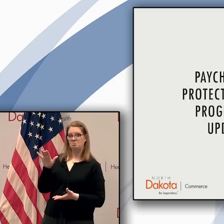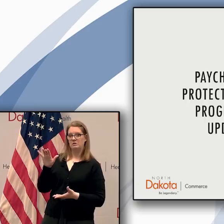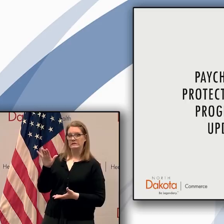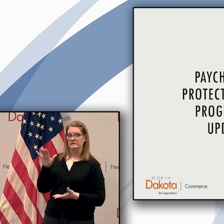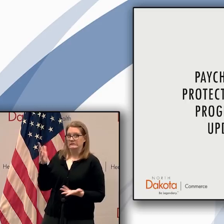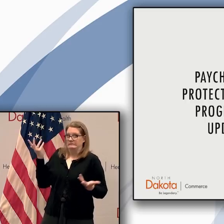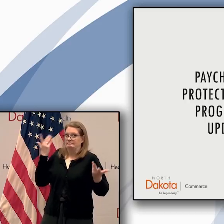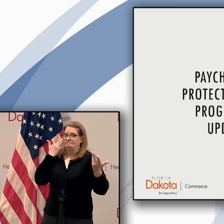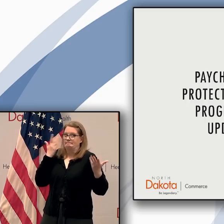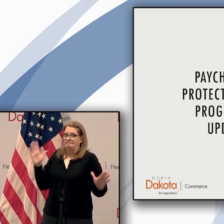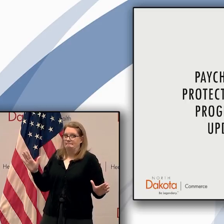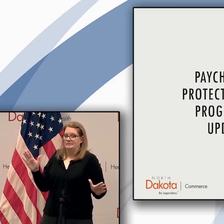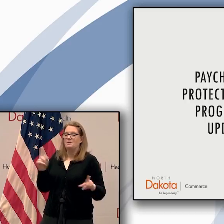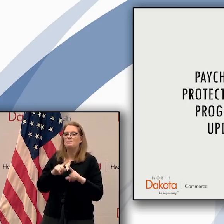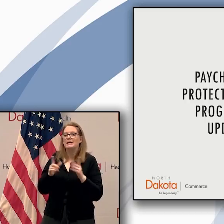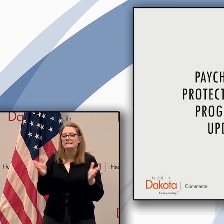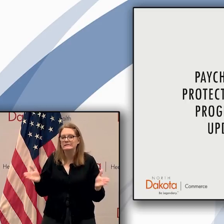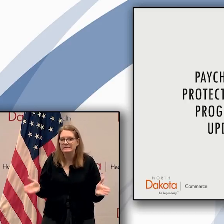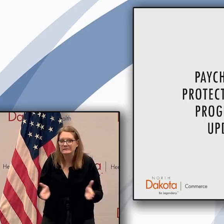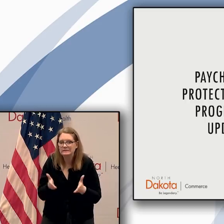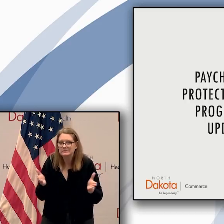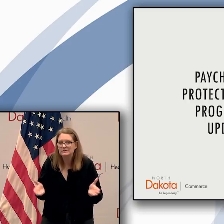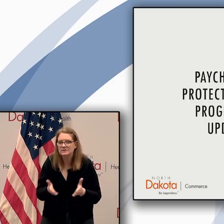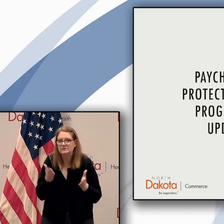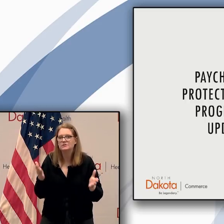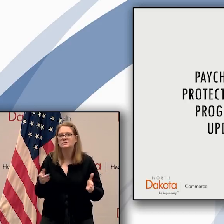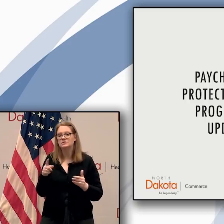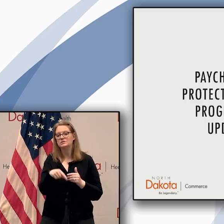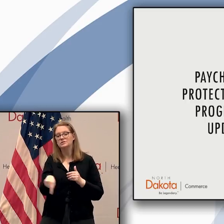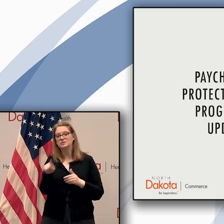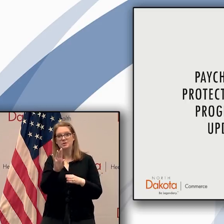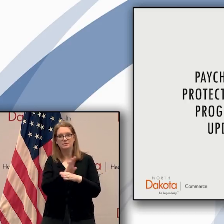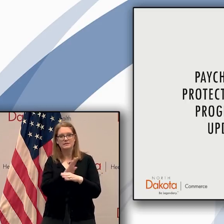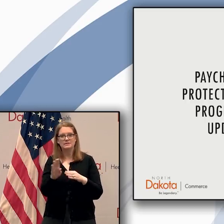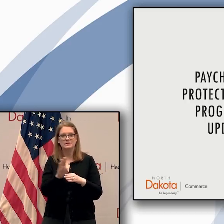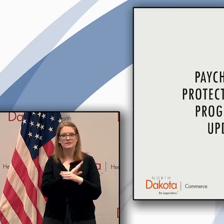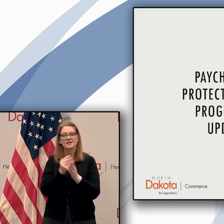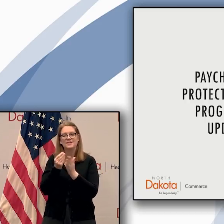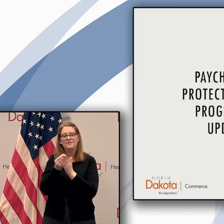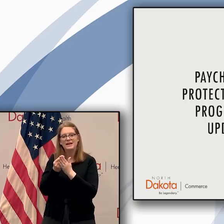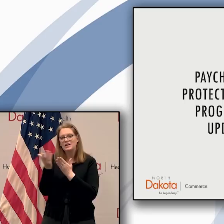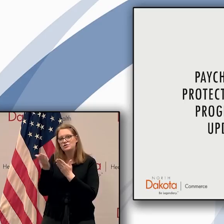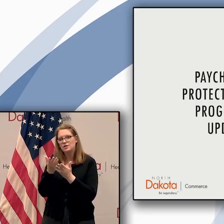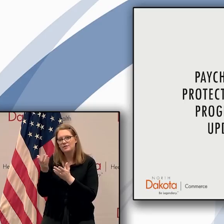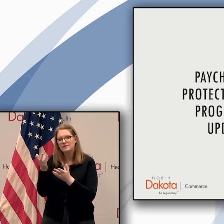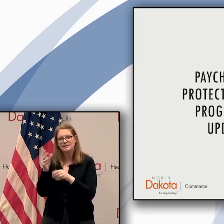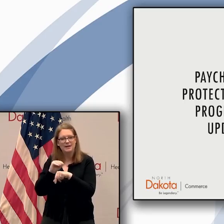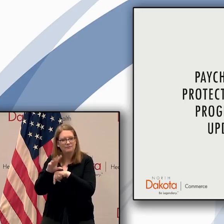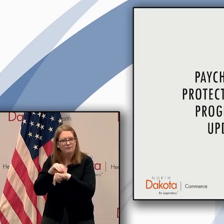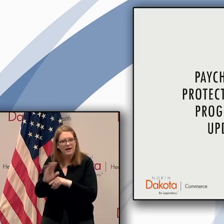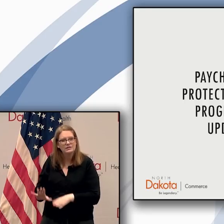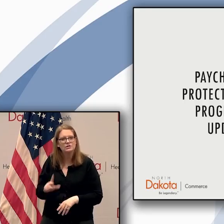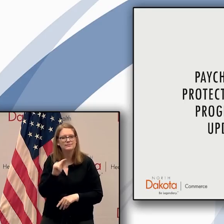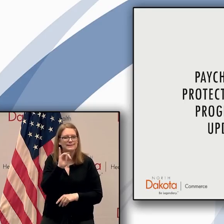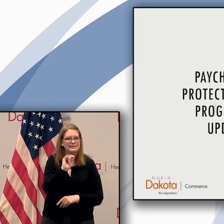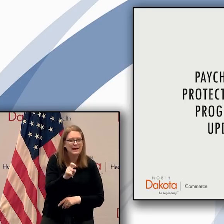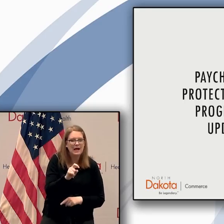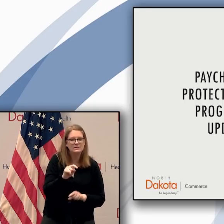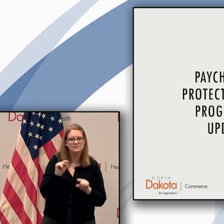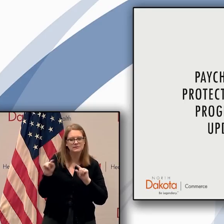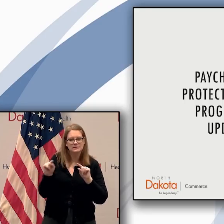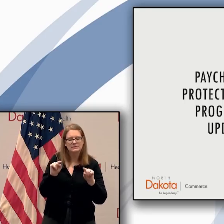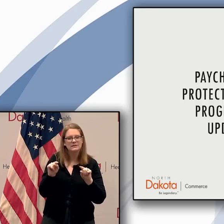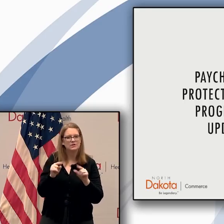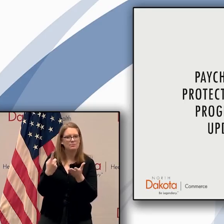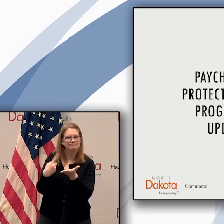urge North Dakota businesses to consult their tax, accounting, financial service advisors, and lenders to determine if these loans are right